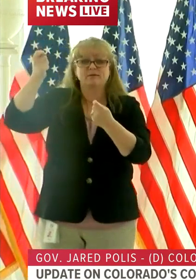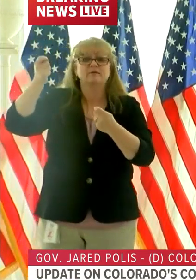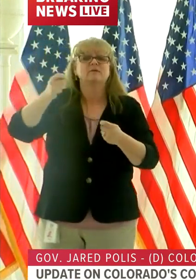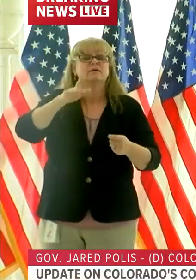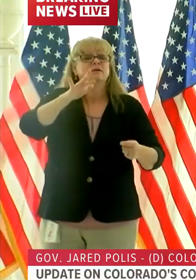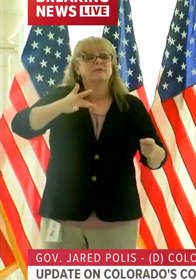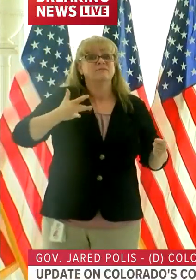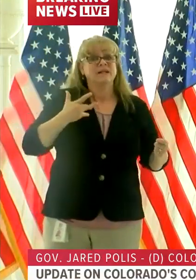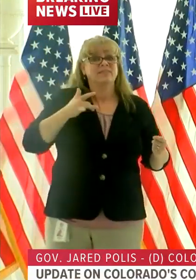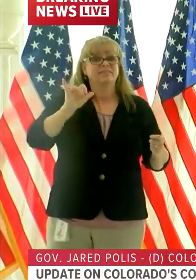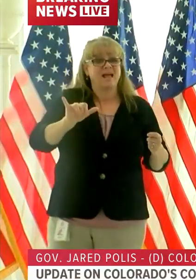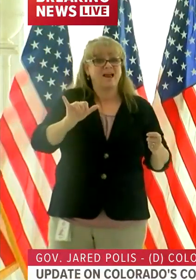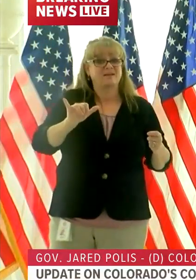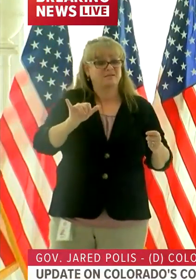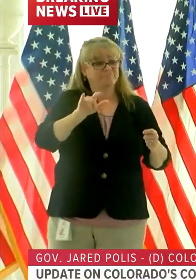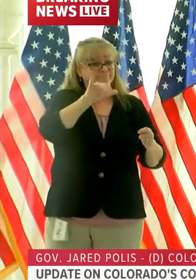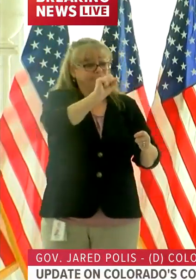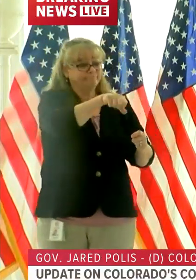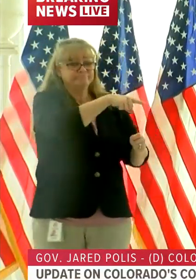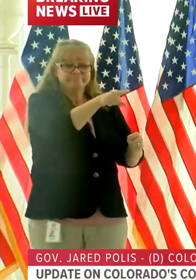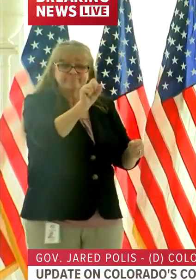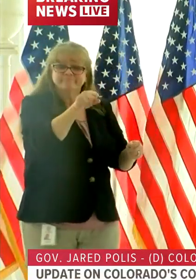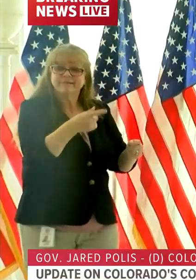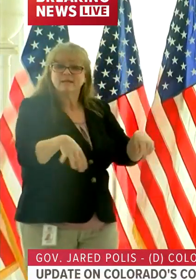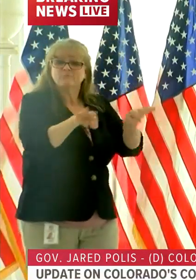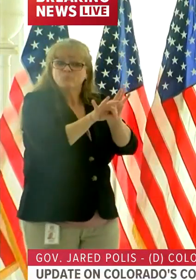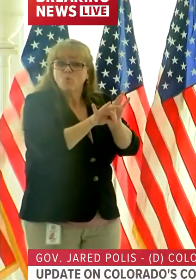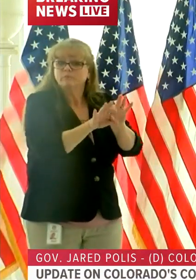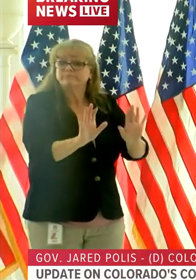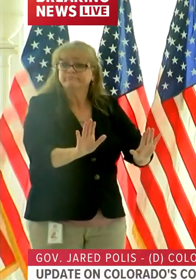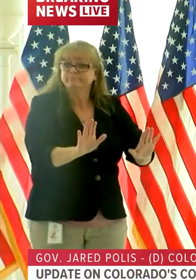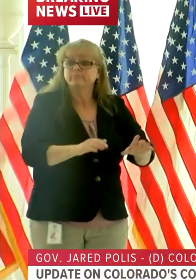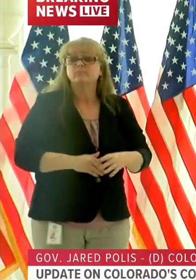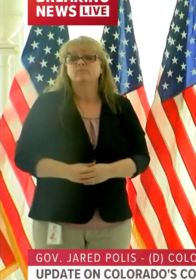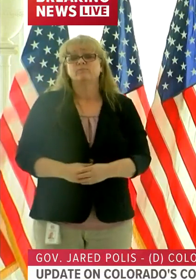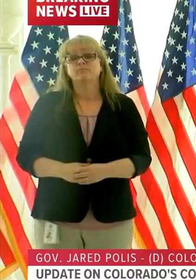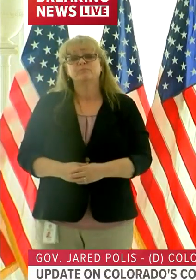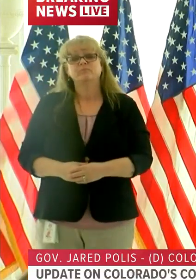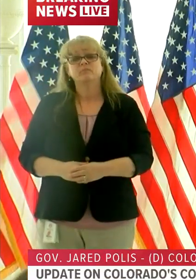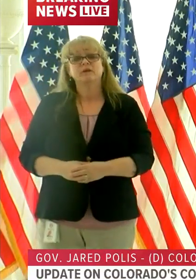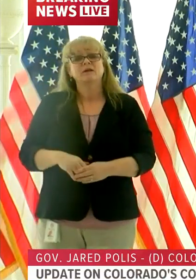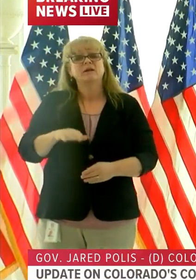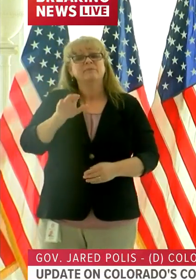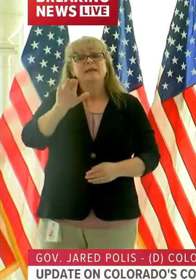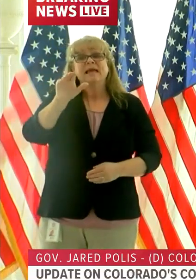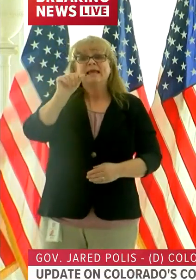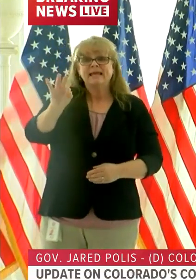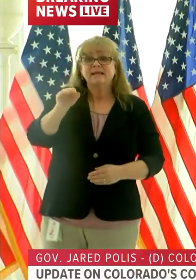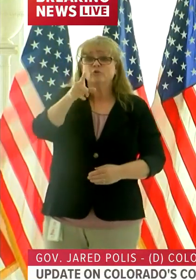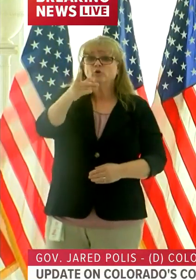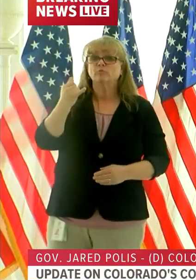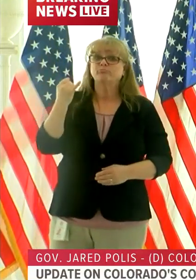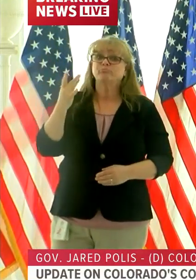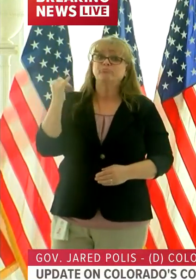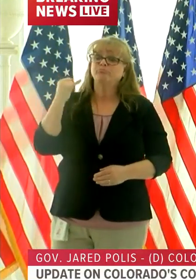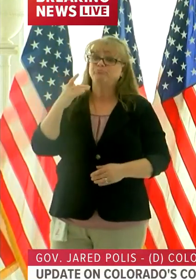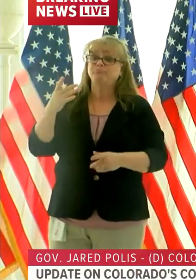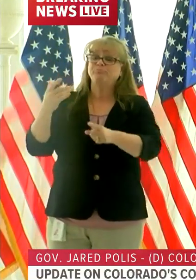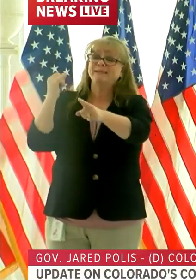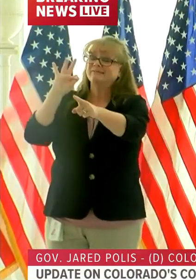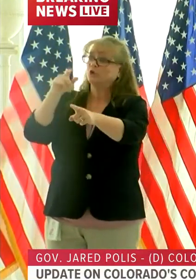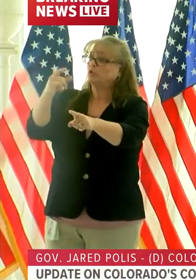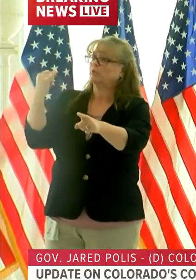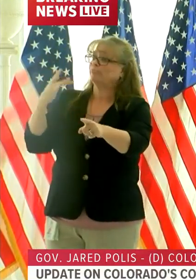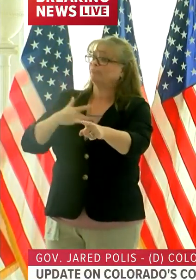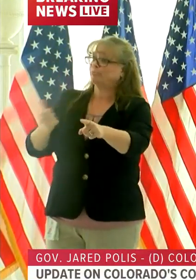are important to you. Imagine a 4th of July, if that's your holiday, where you aren't going out to see fireworks and